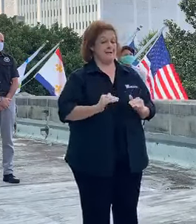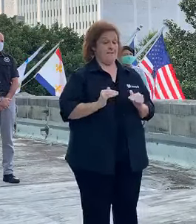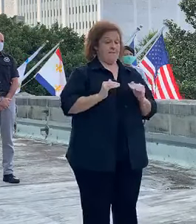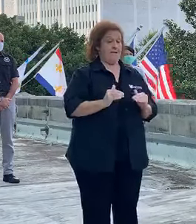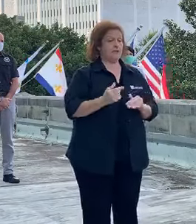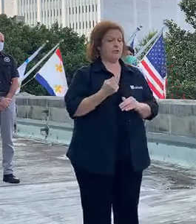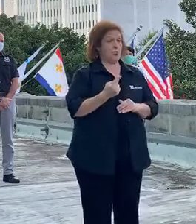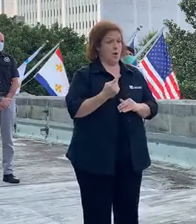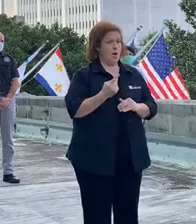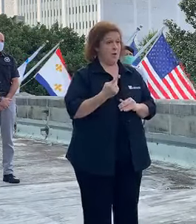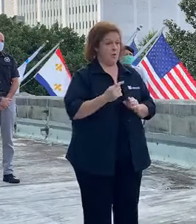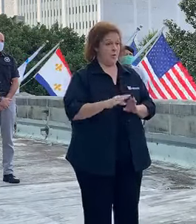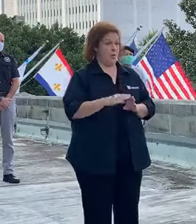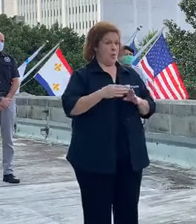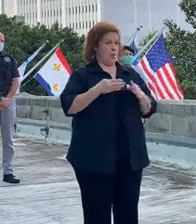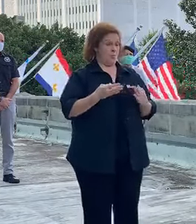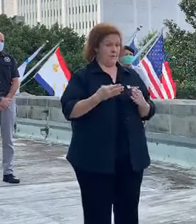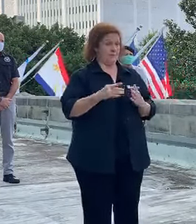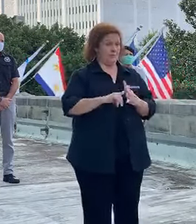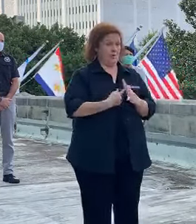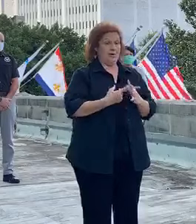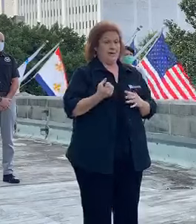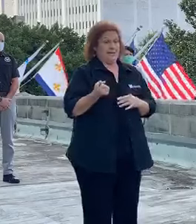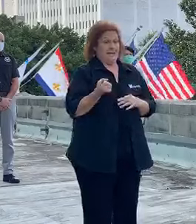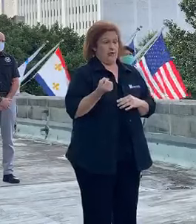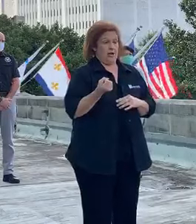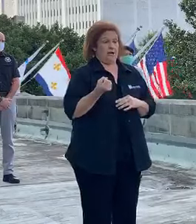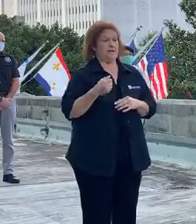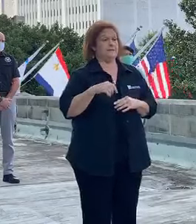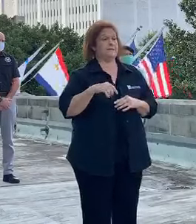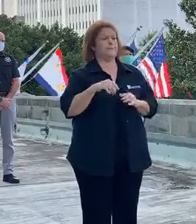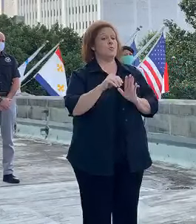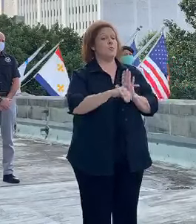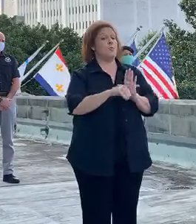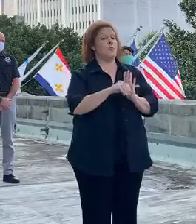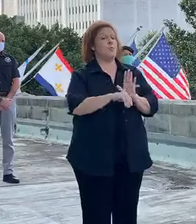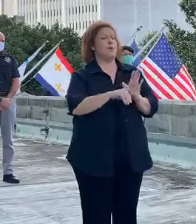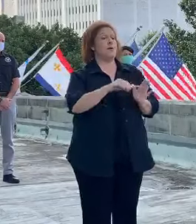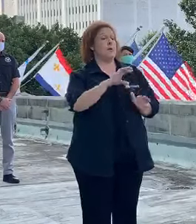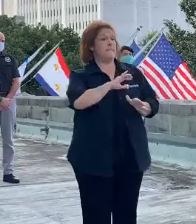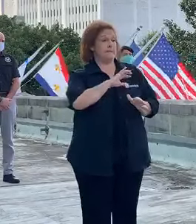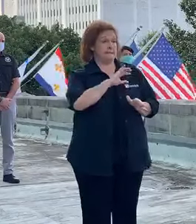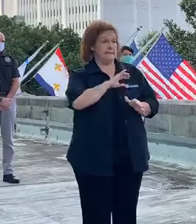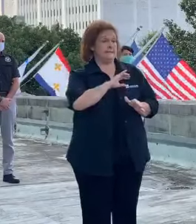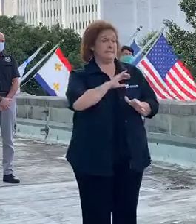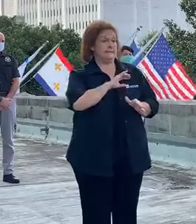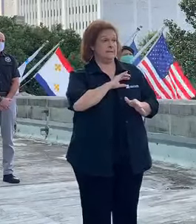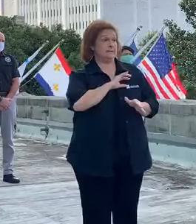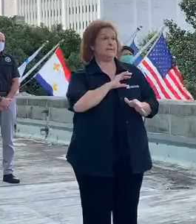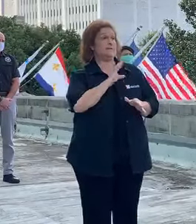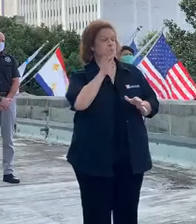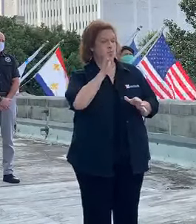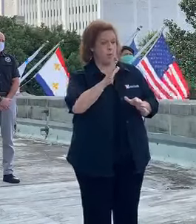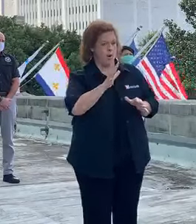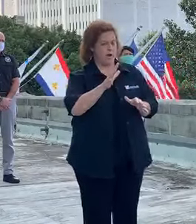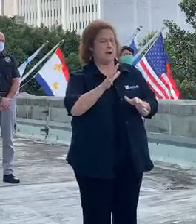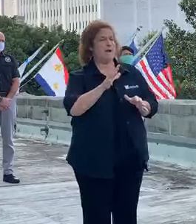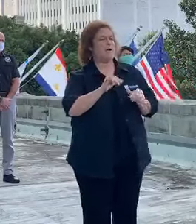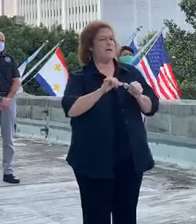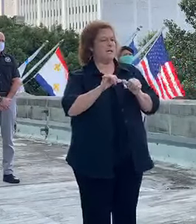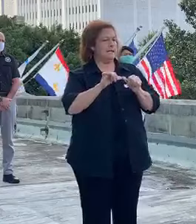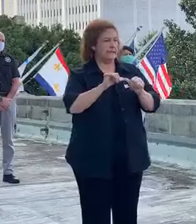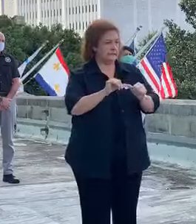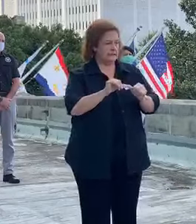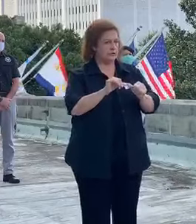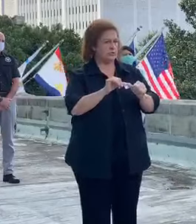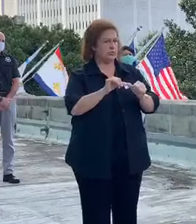of the reopening plan going into effect this Saturday, the New Orleans Police Department will work closely and continue to do so as we have been